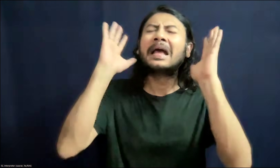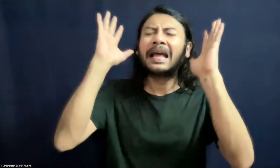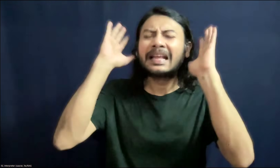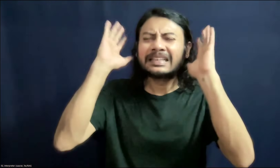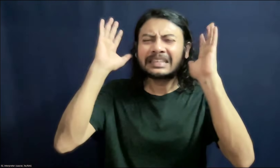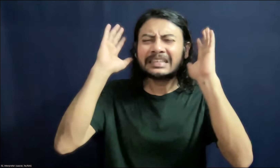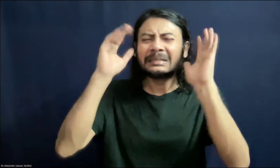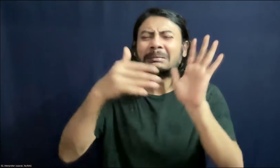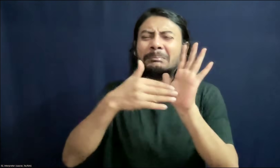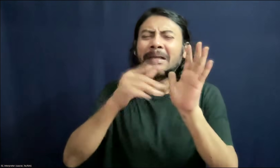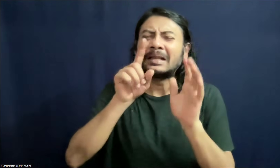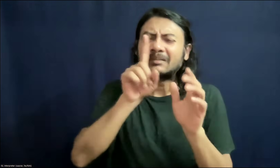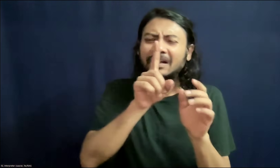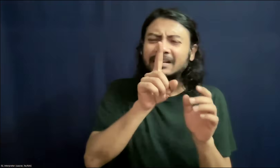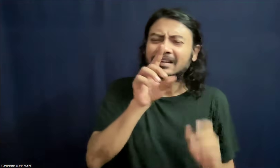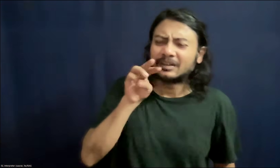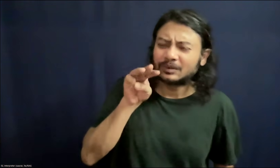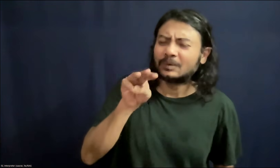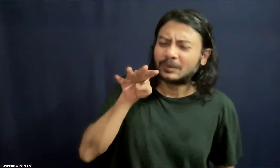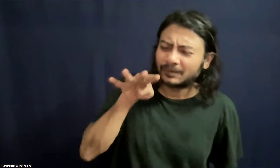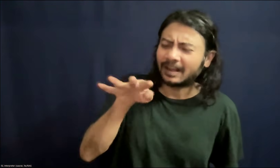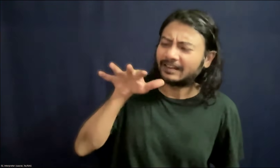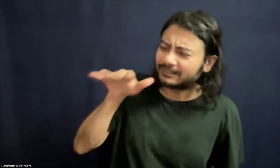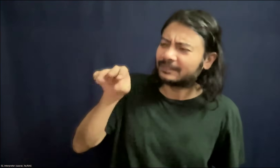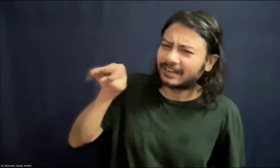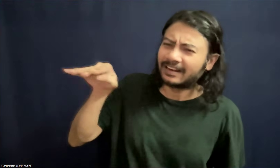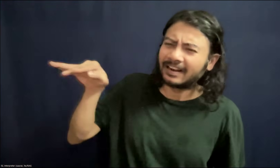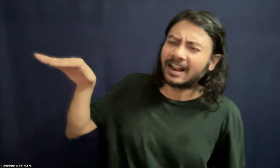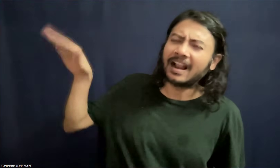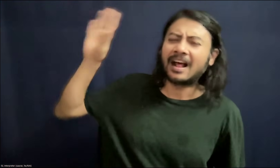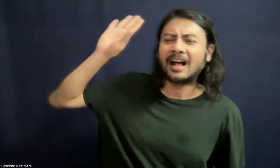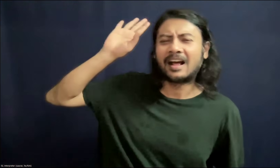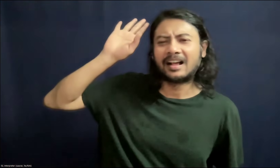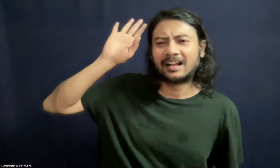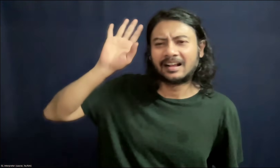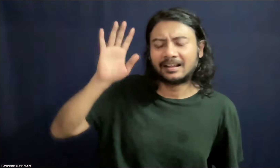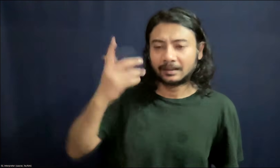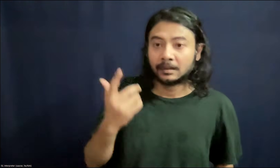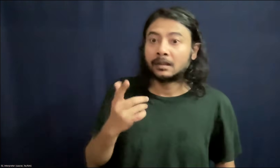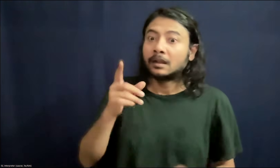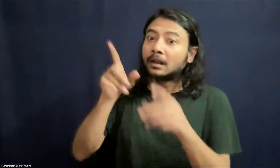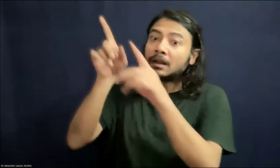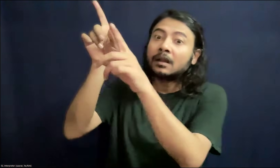second category, those who are living with Krishna, there also millions of people are there in